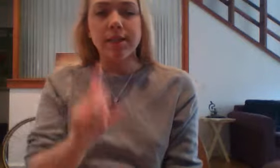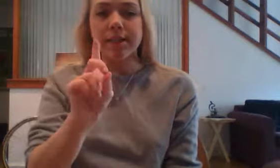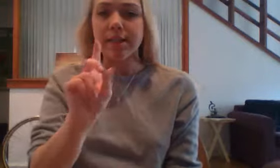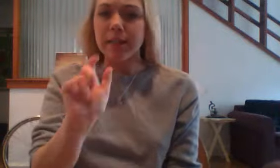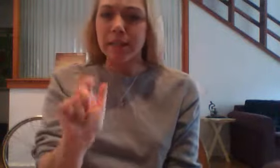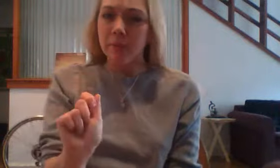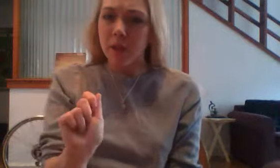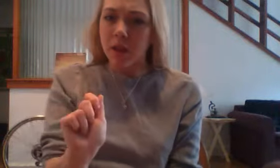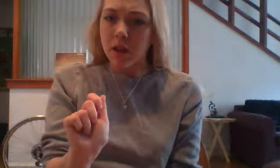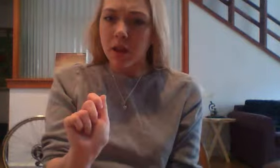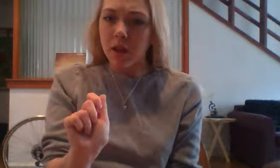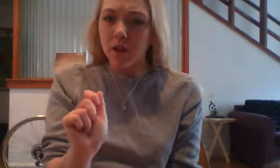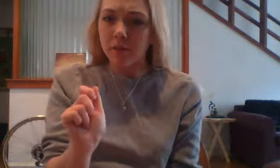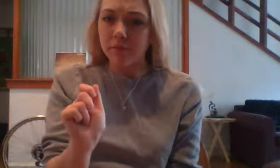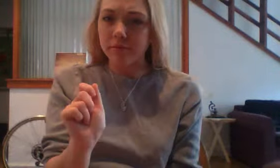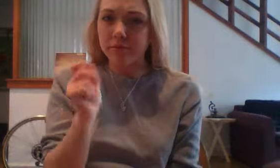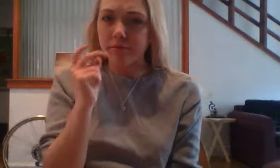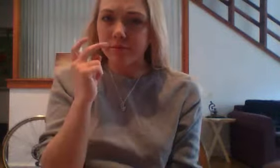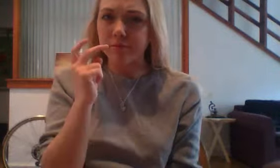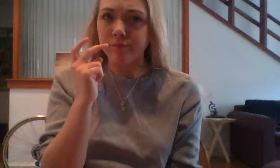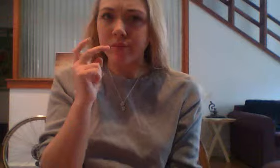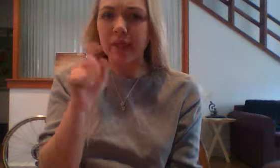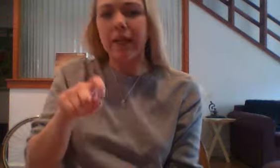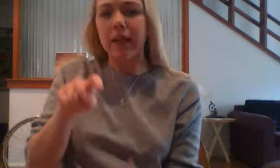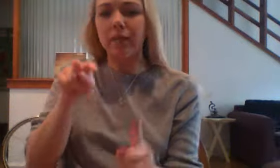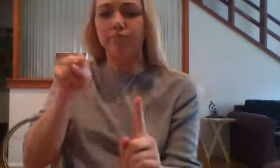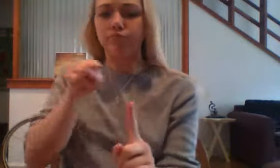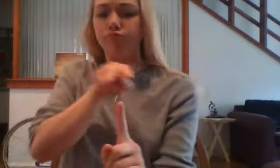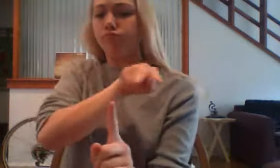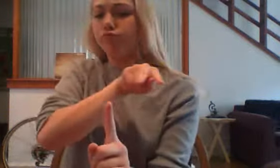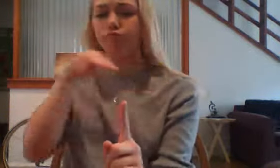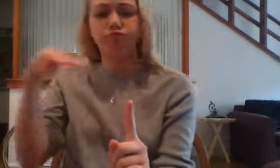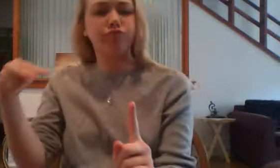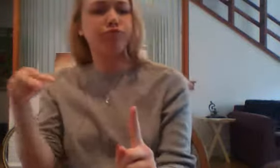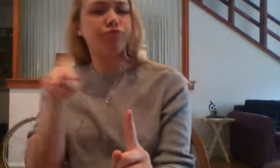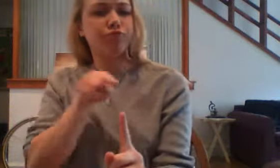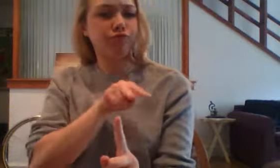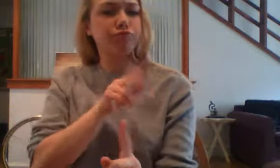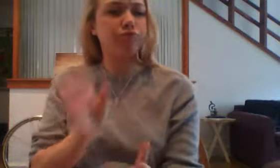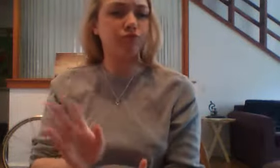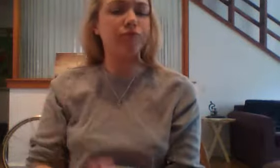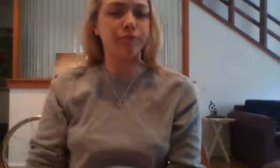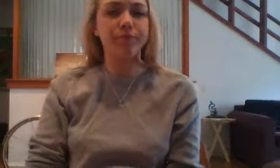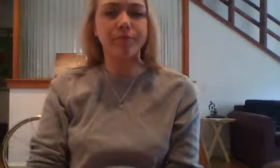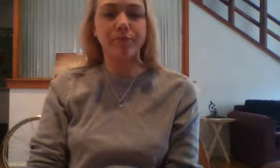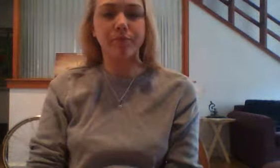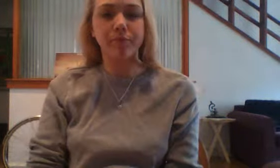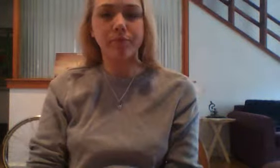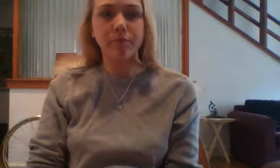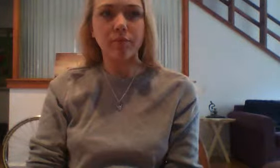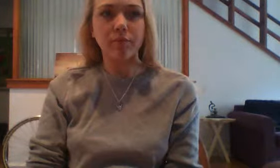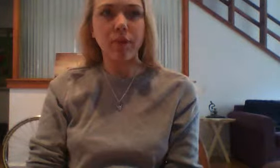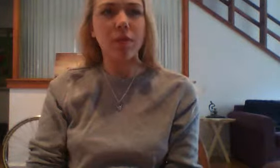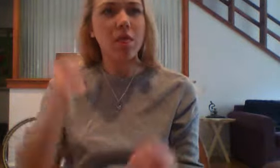different lens than we have in the past. If you think about the concept of diversity and all the things that come under diversity, then you